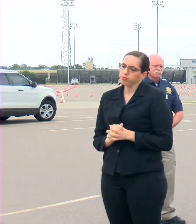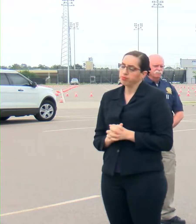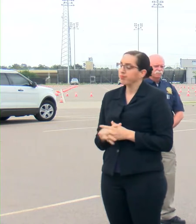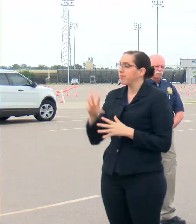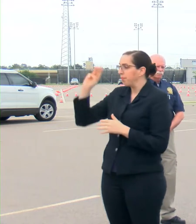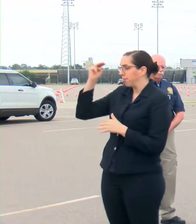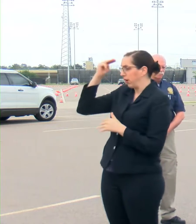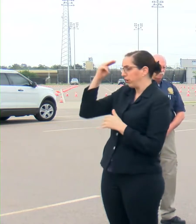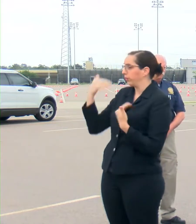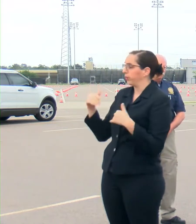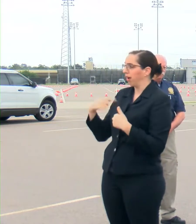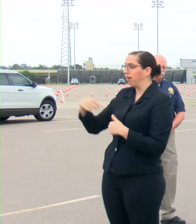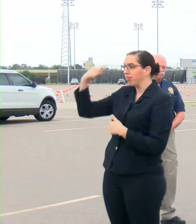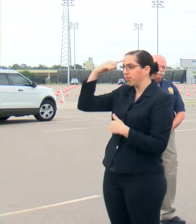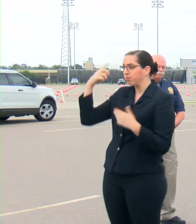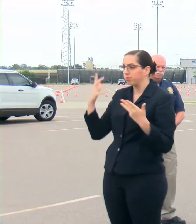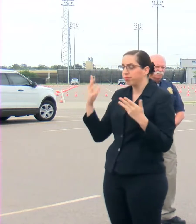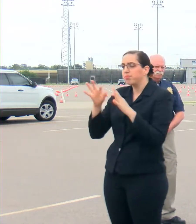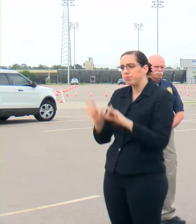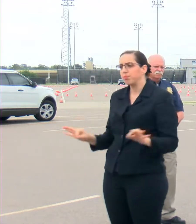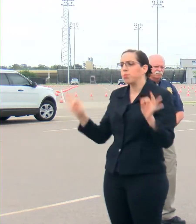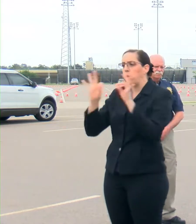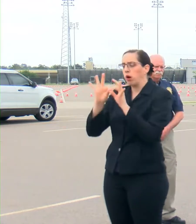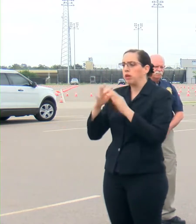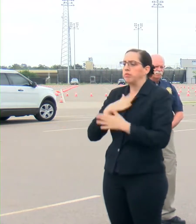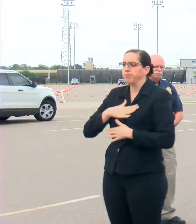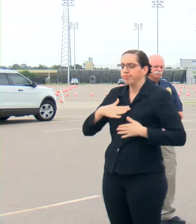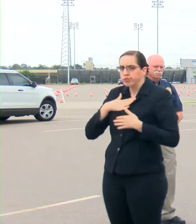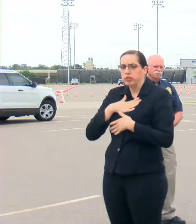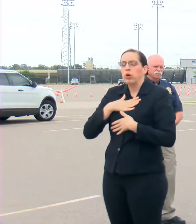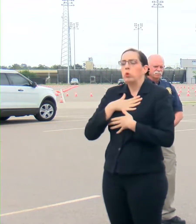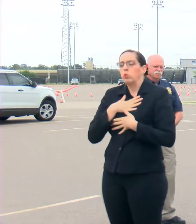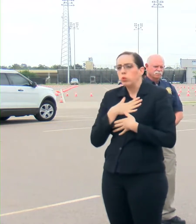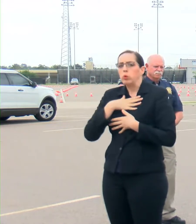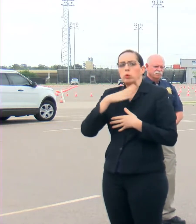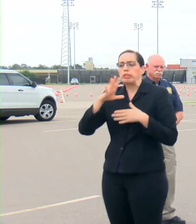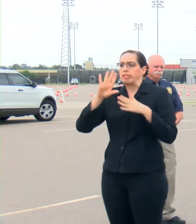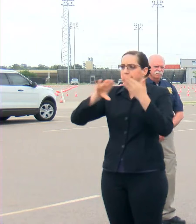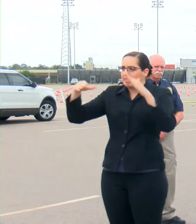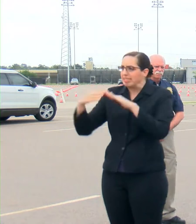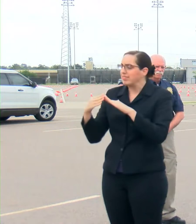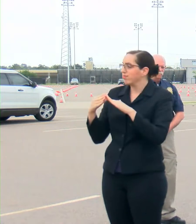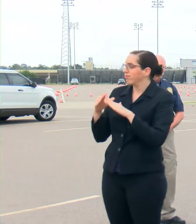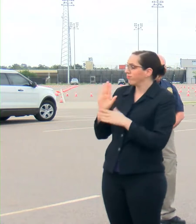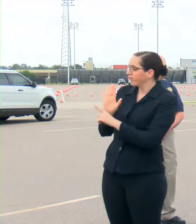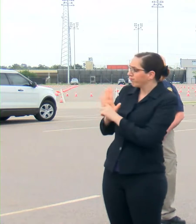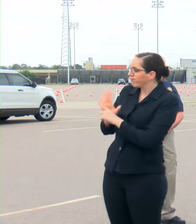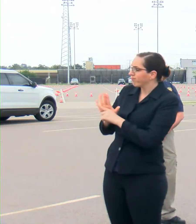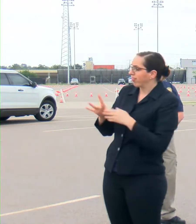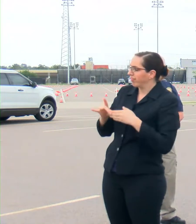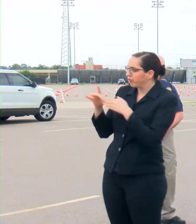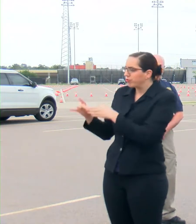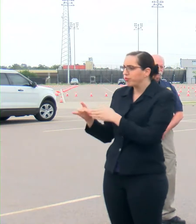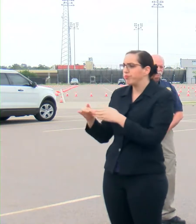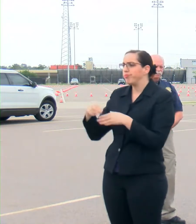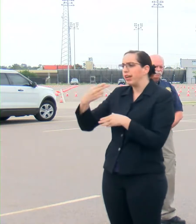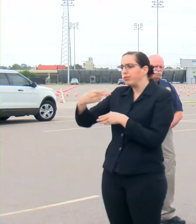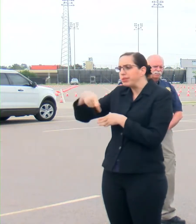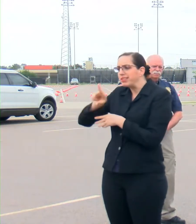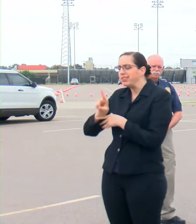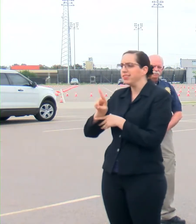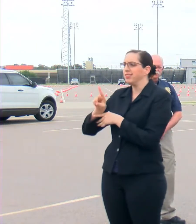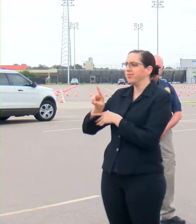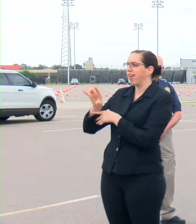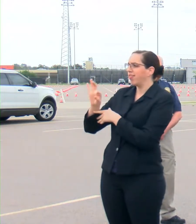Mayor, I think what is important, first of all, is my appreciation to the city, your leadership, to Houston Police Department, Houston Fire